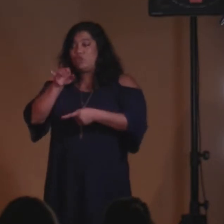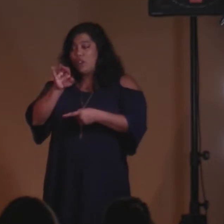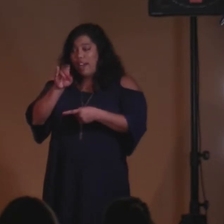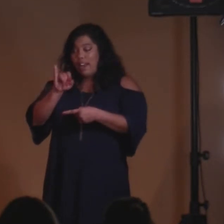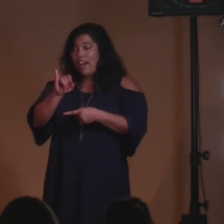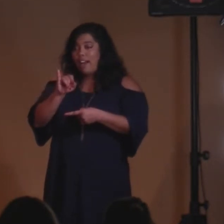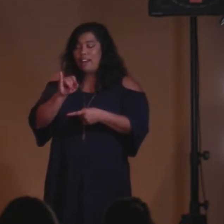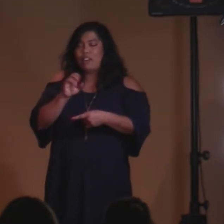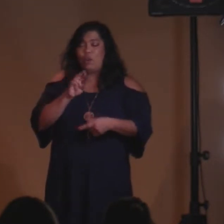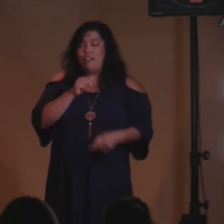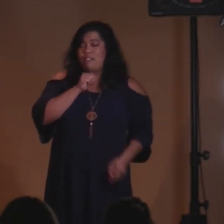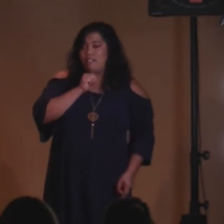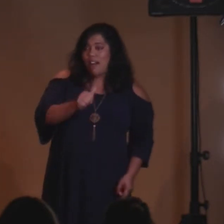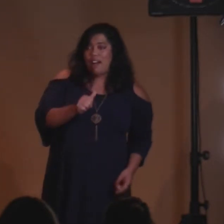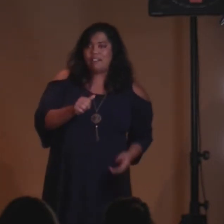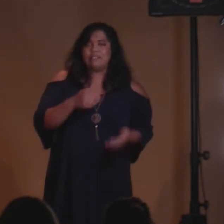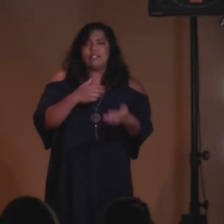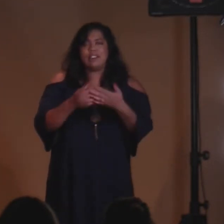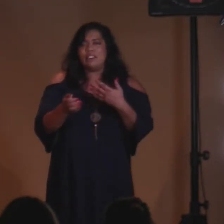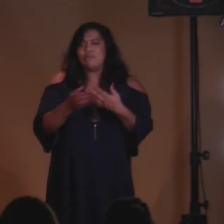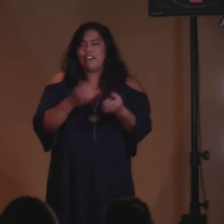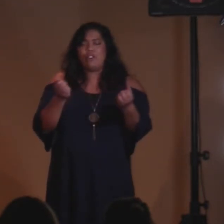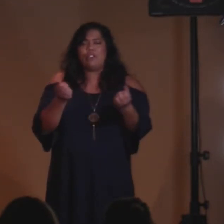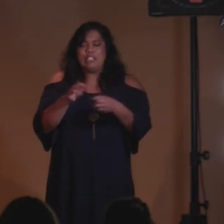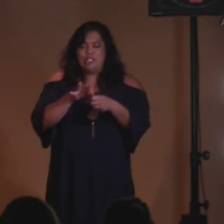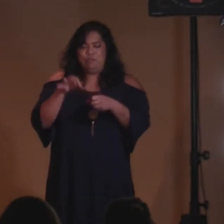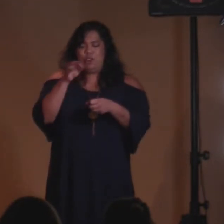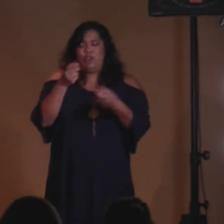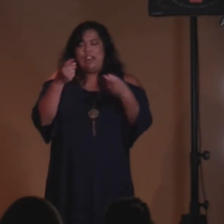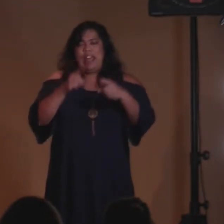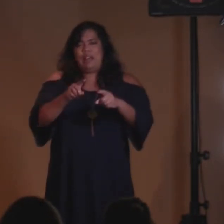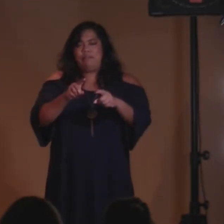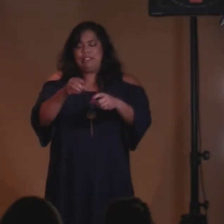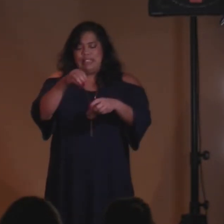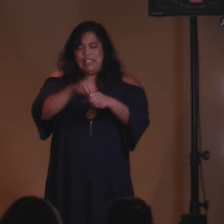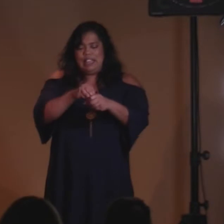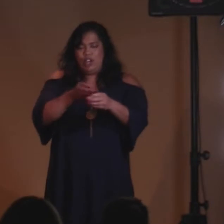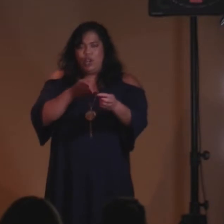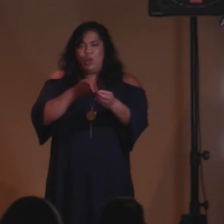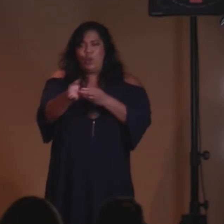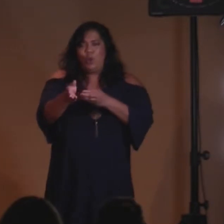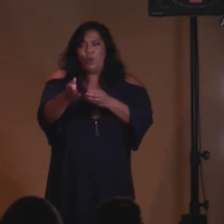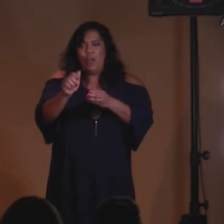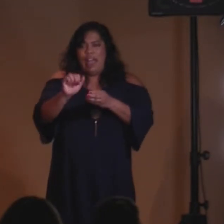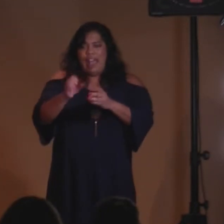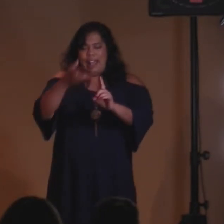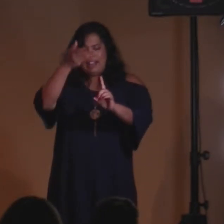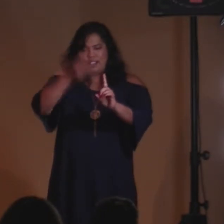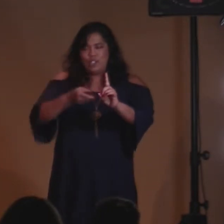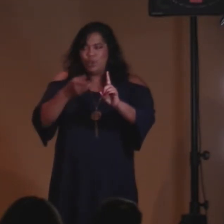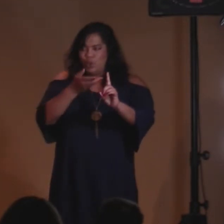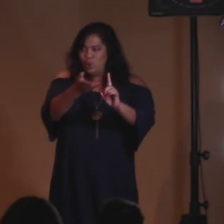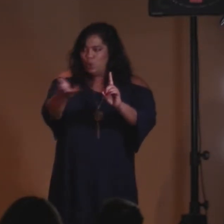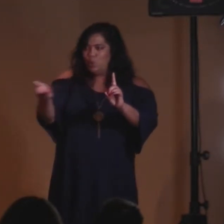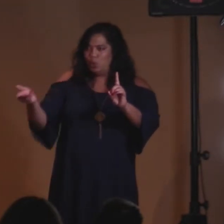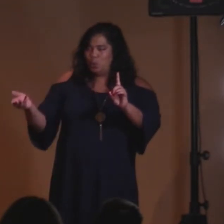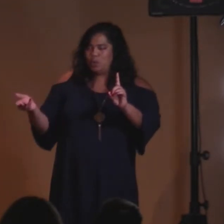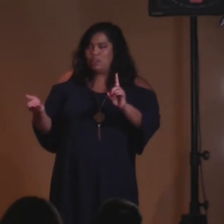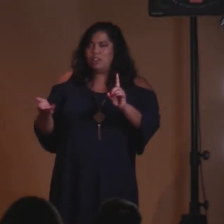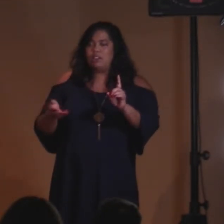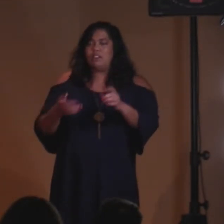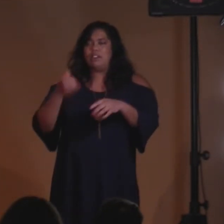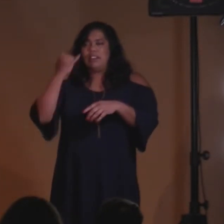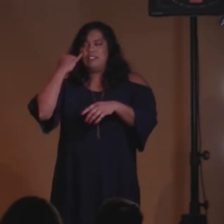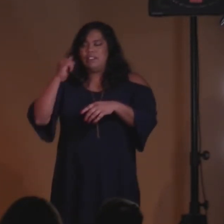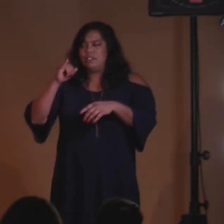is ever present in, through, and as you. Whether you are a master metaphysician like Jesus, Yeshua the Christ, or whether